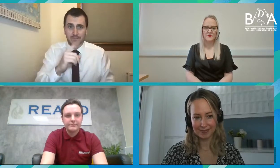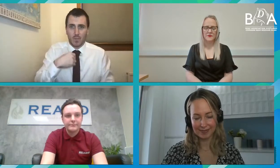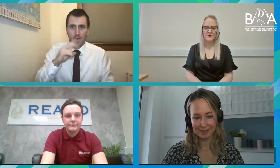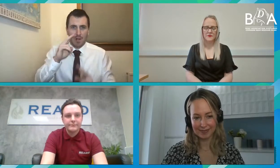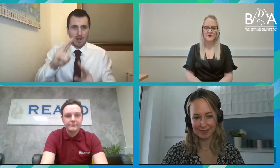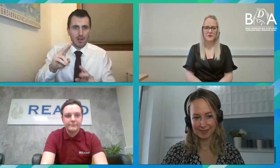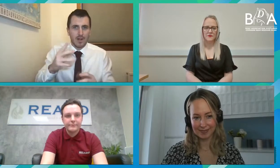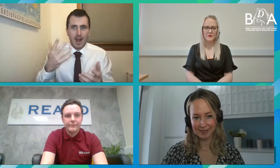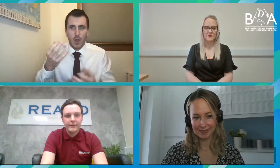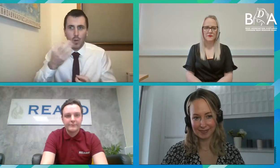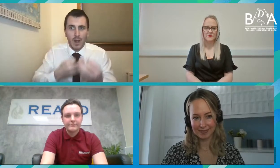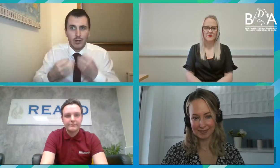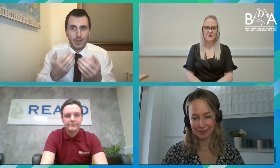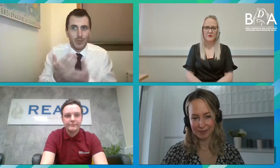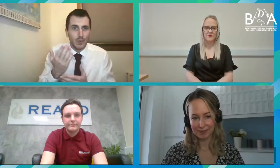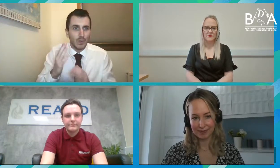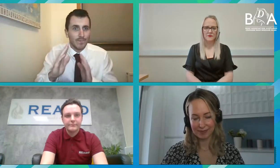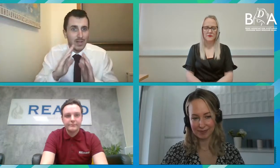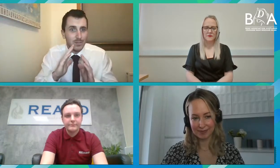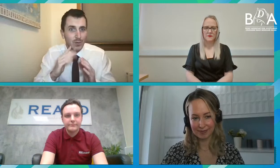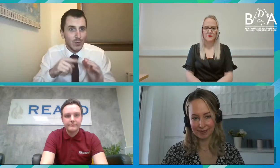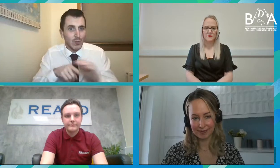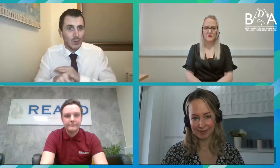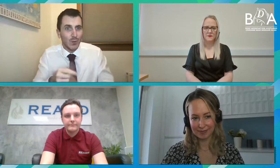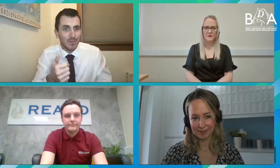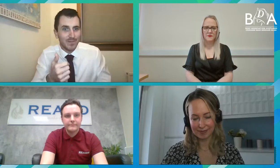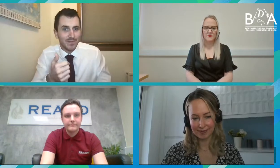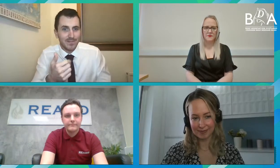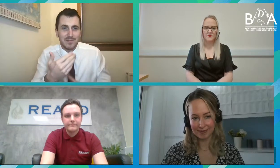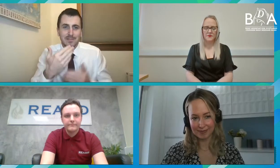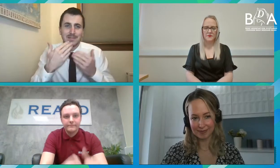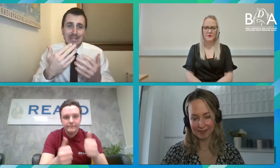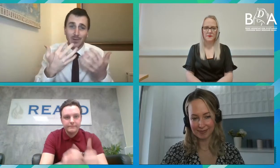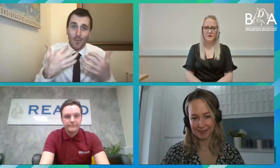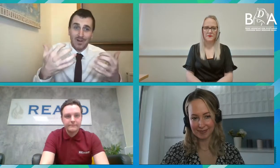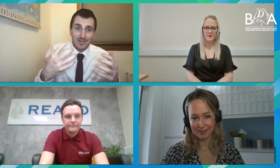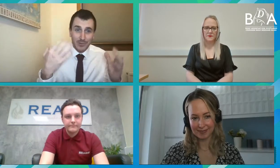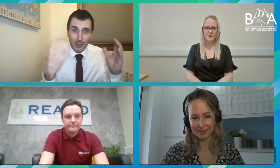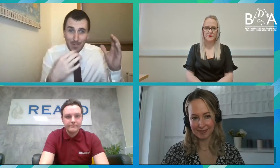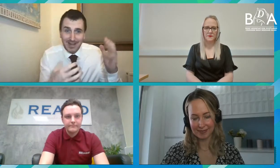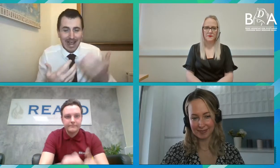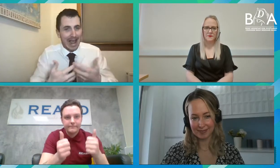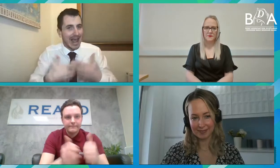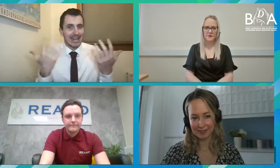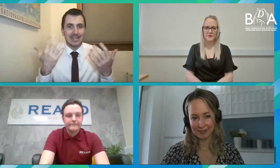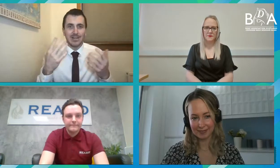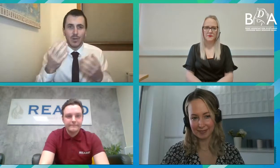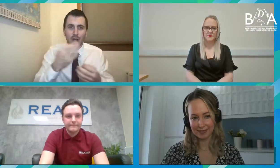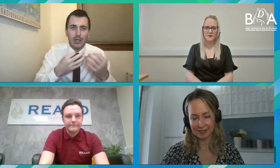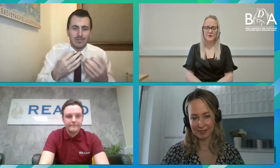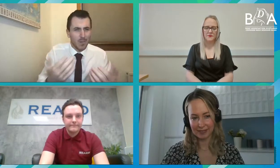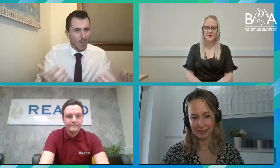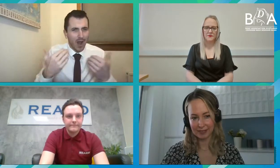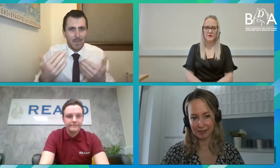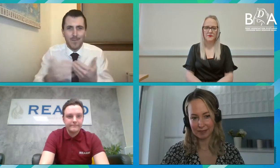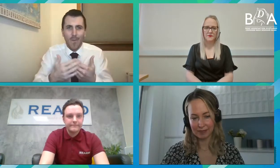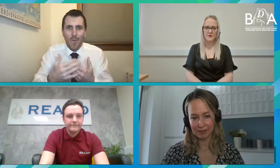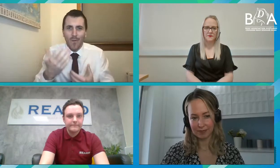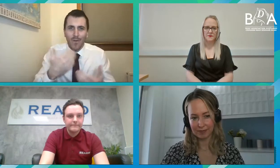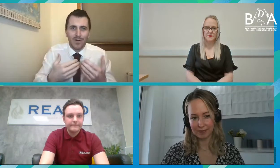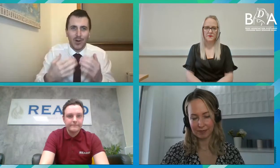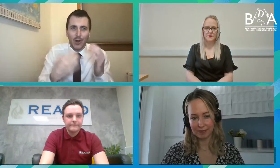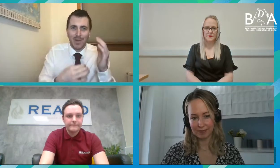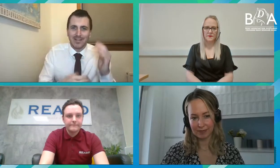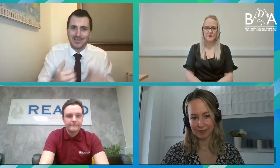and we'll have a kind of wider discussion about the apprenticeship programme. While that is happening, I'll have a quick look to see whether there's any